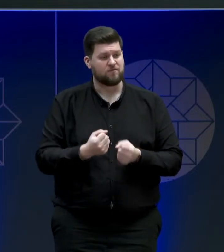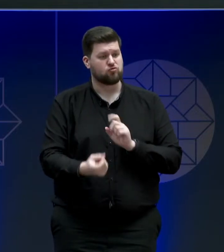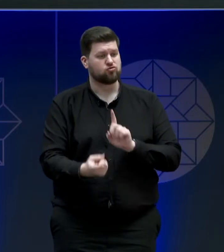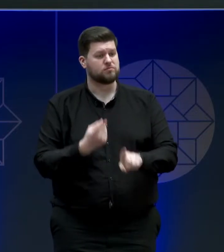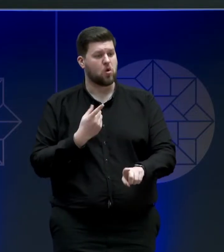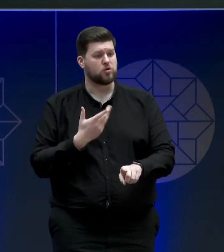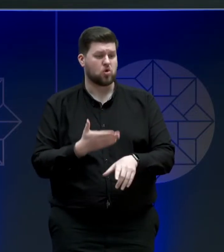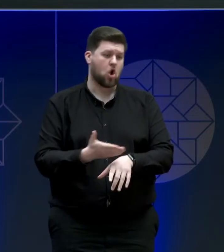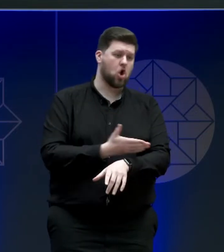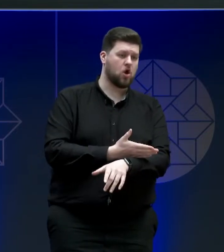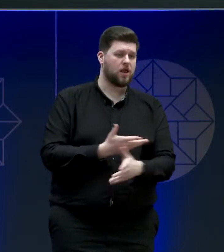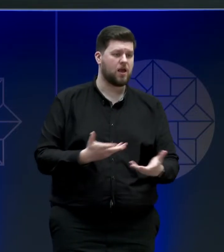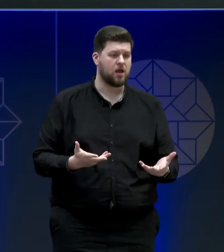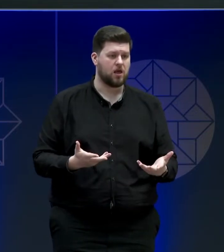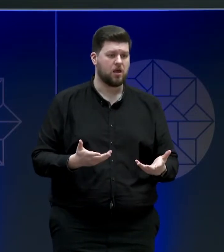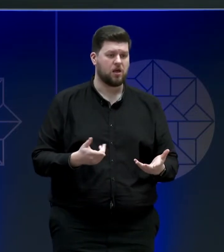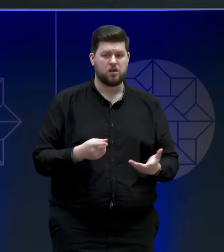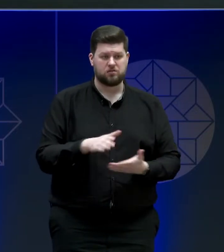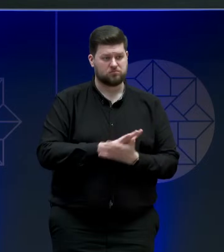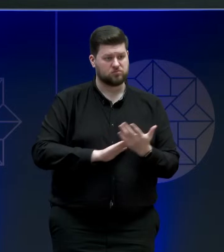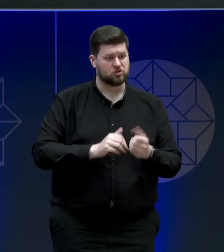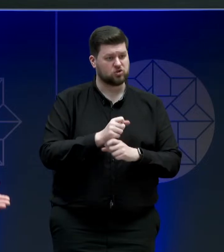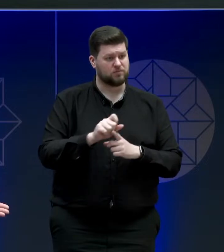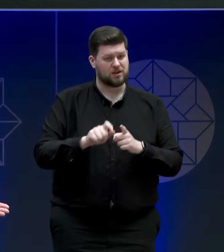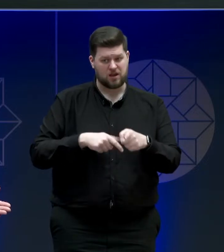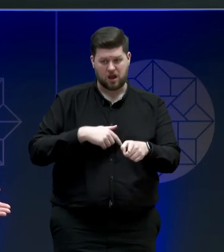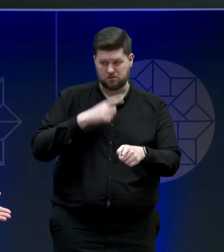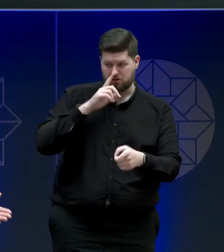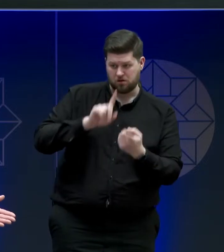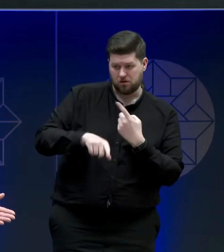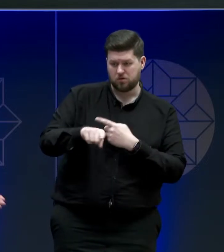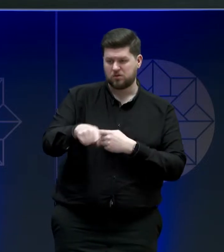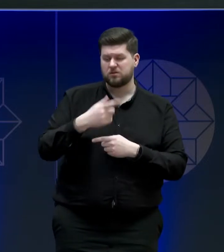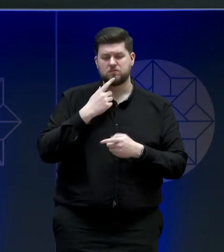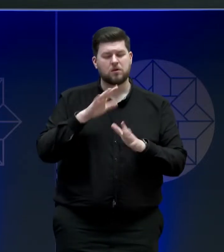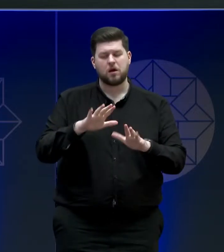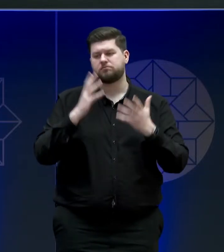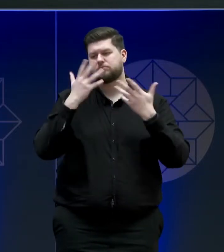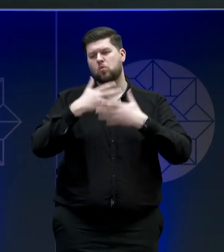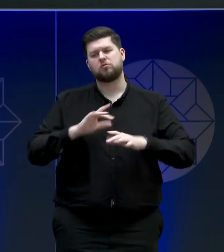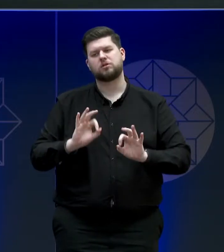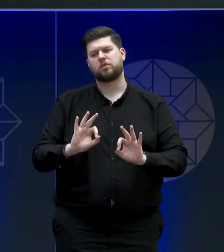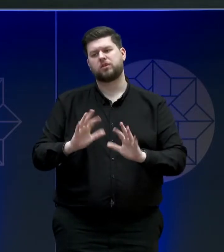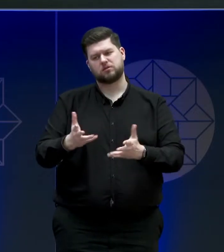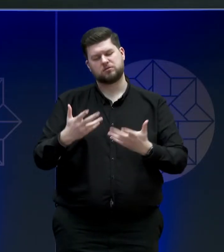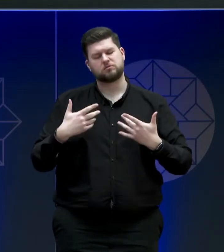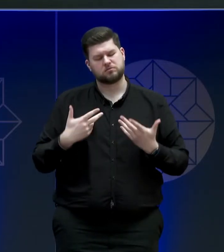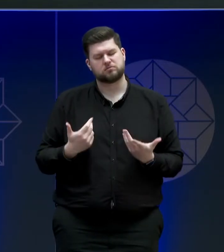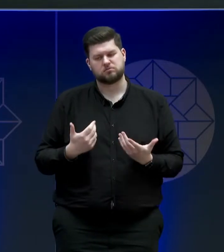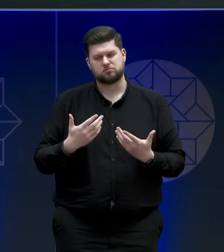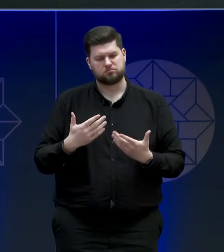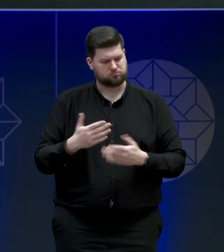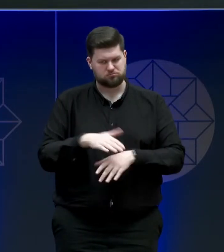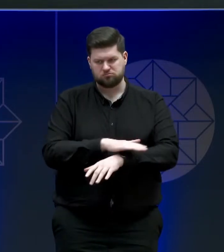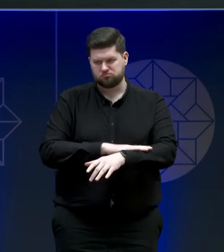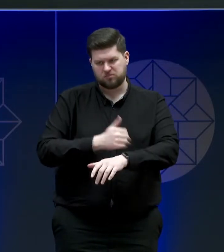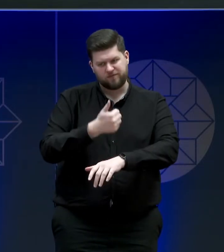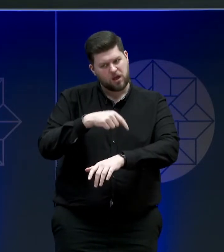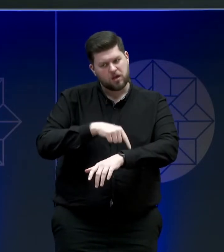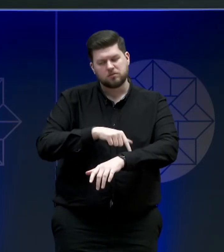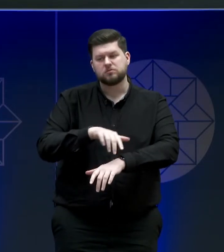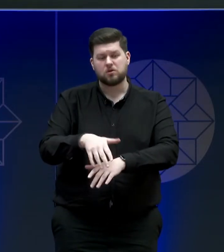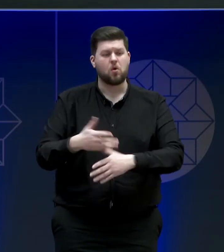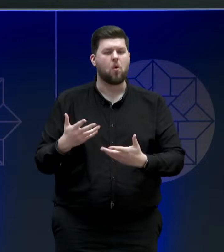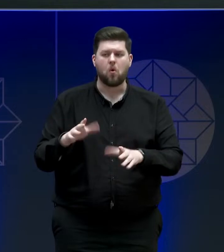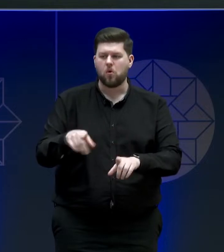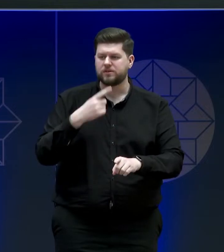something that that this issue is not something you should be concerned about, or this is something that we need to interrogate further